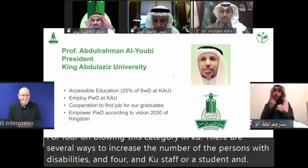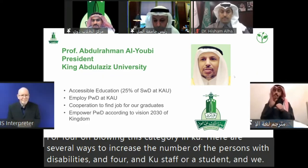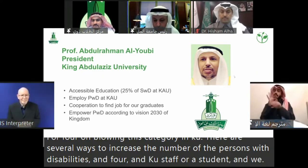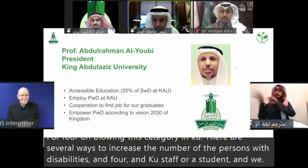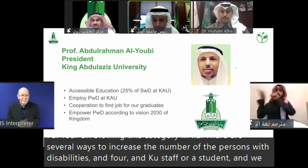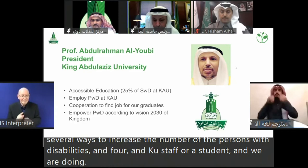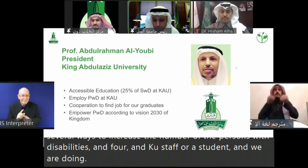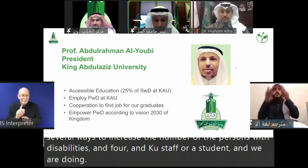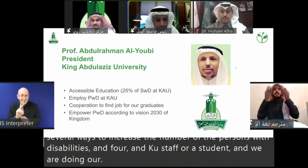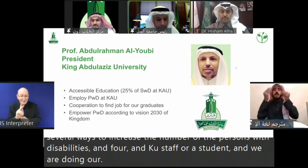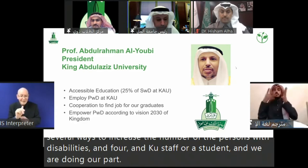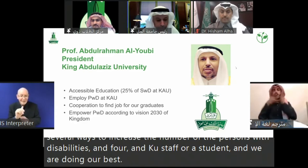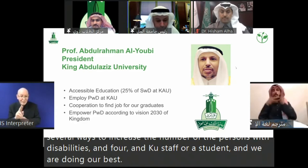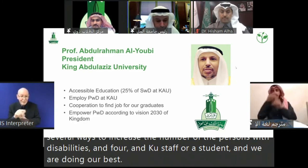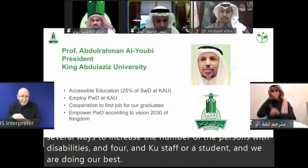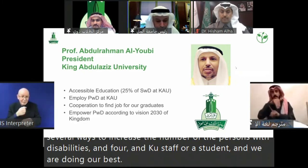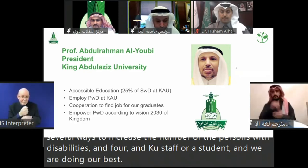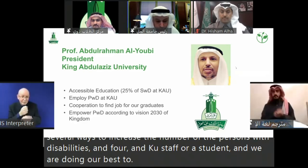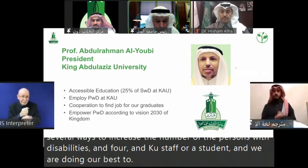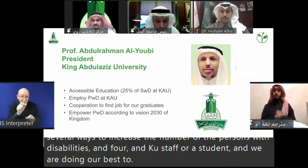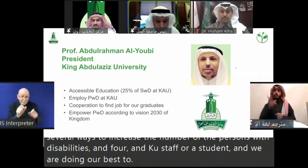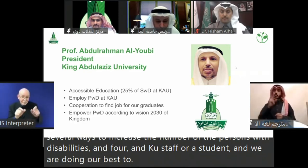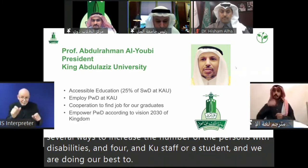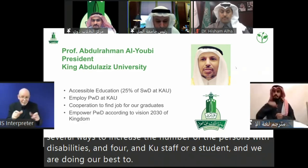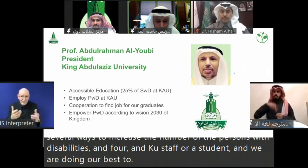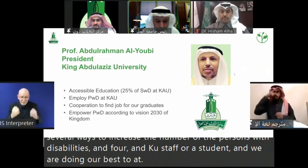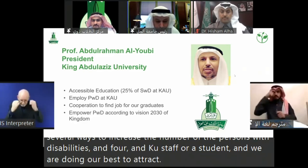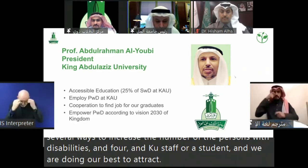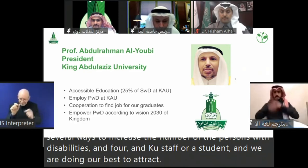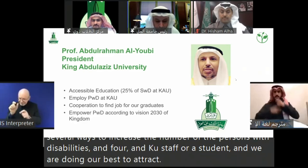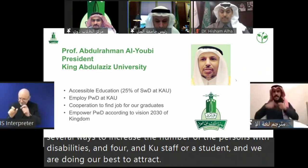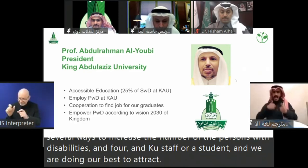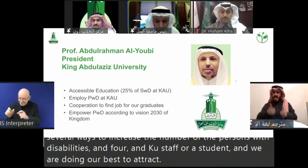are doing our best to attract